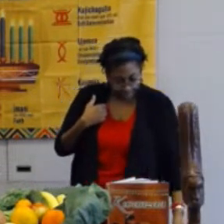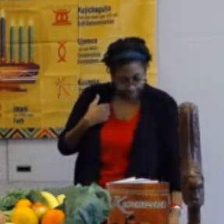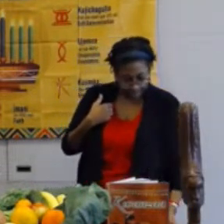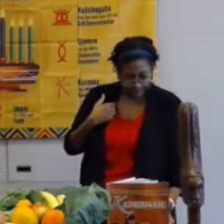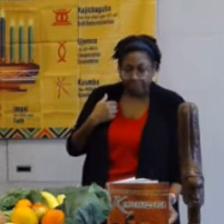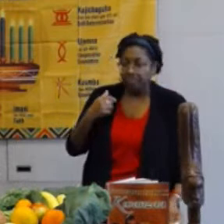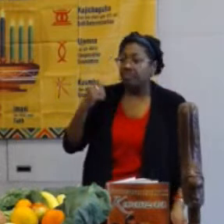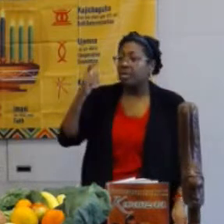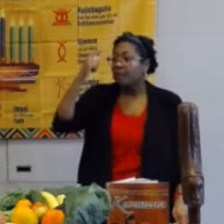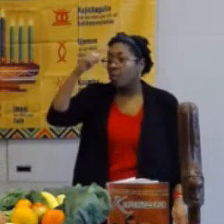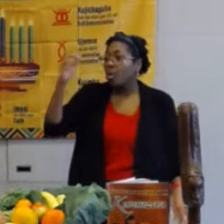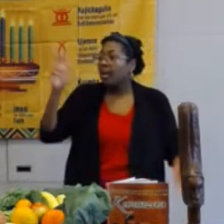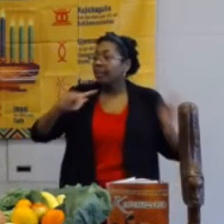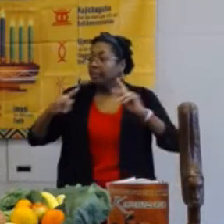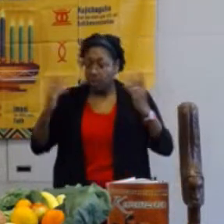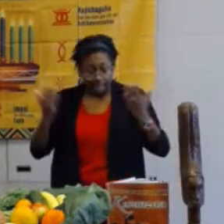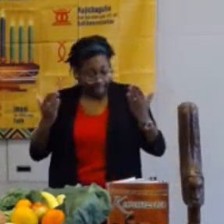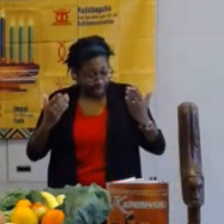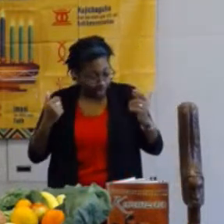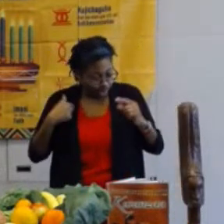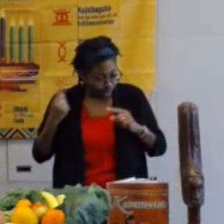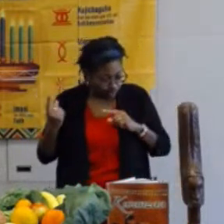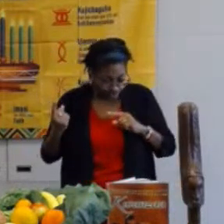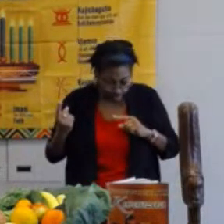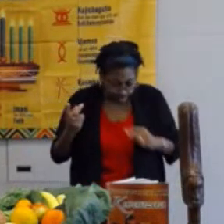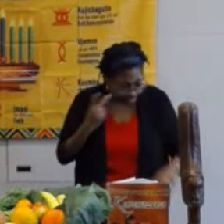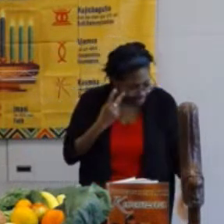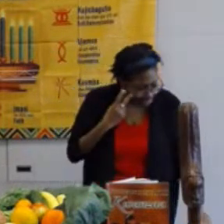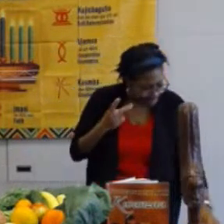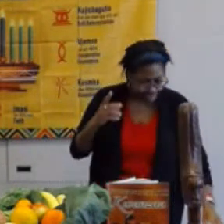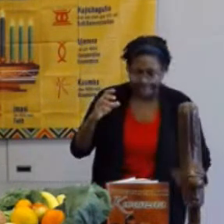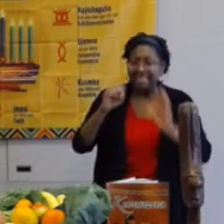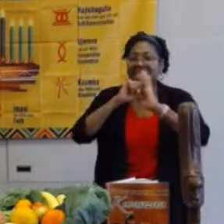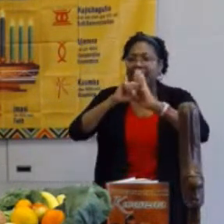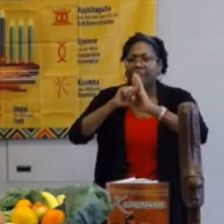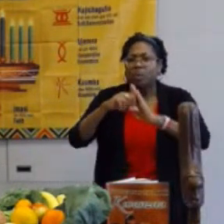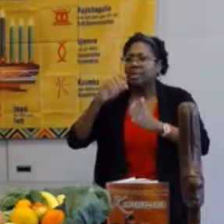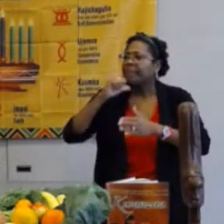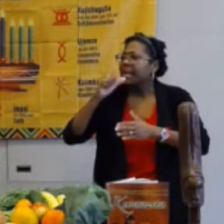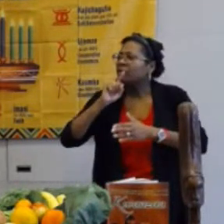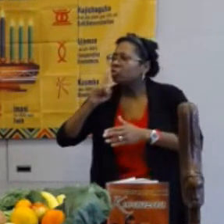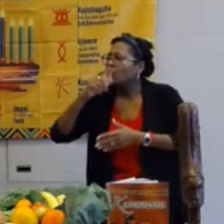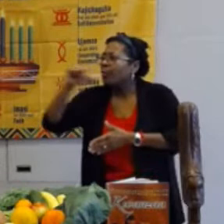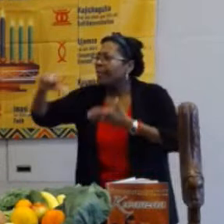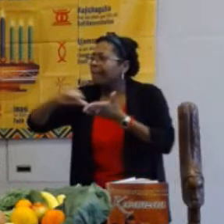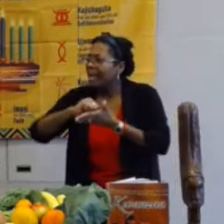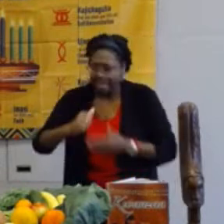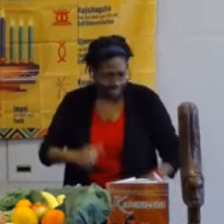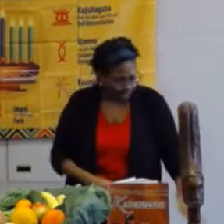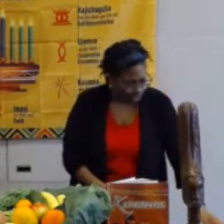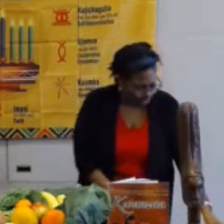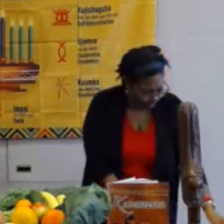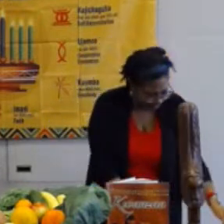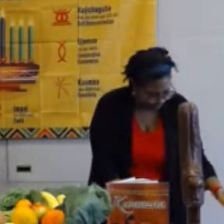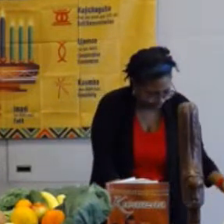here, if you would turn to the symbols, and I'm not sure what page that's on, I'm going to ask you to help me with